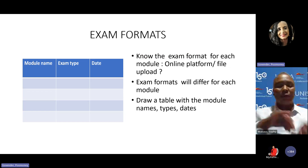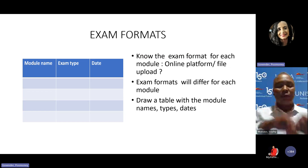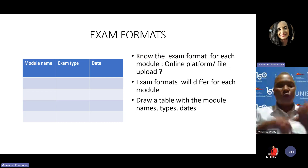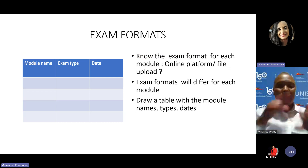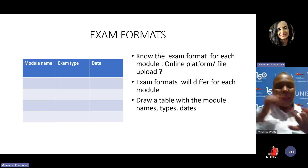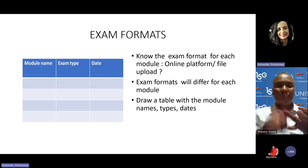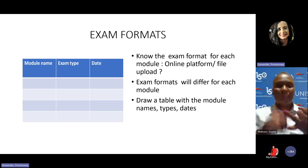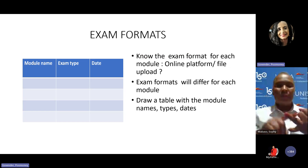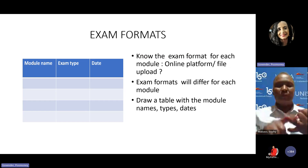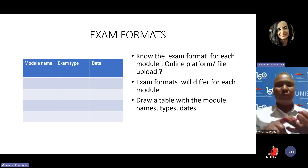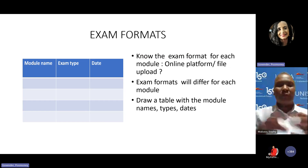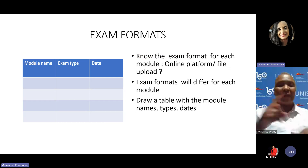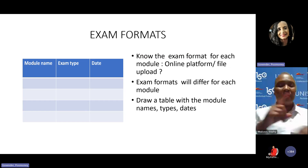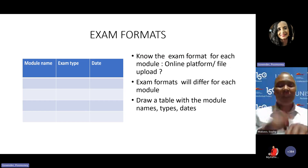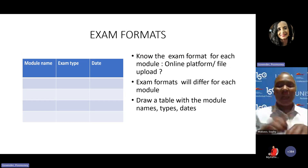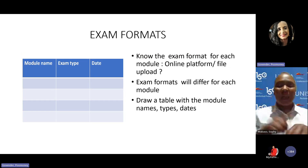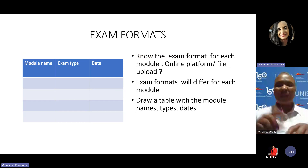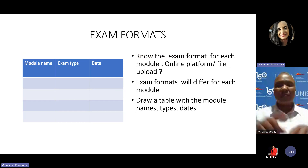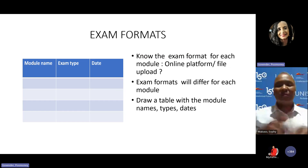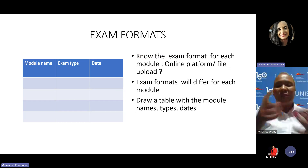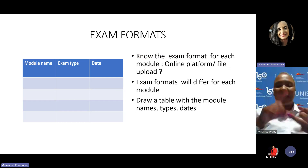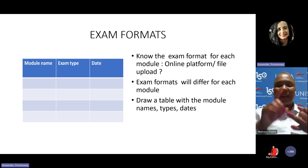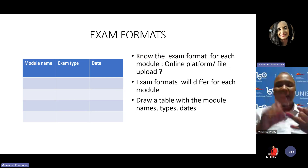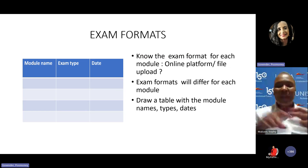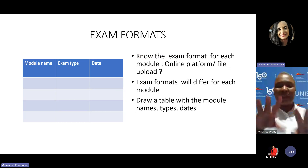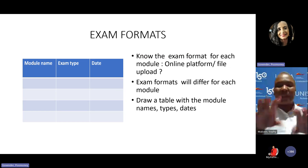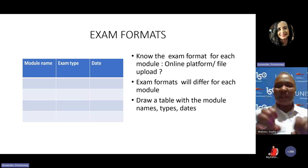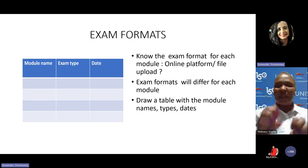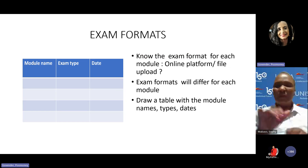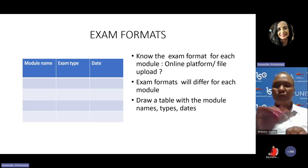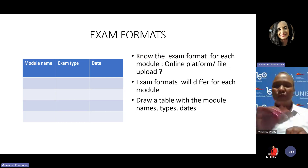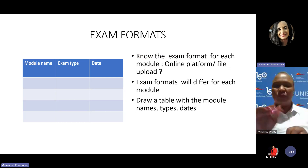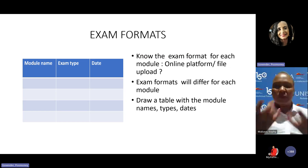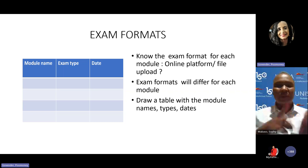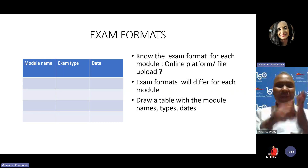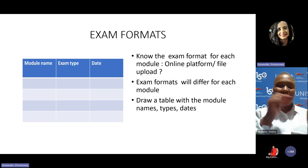date. So this will tell you exactly,